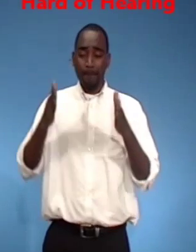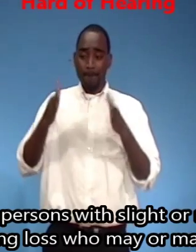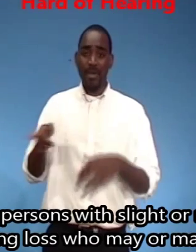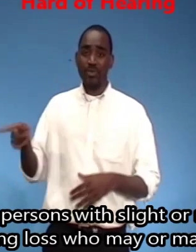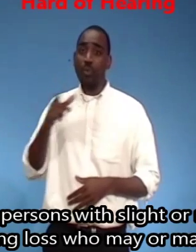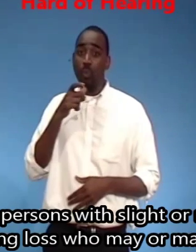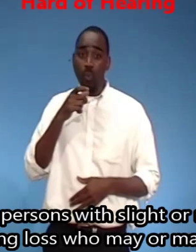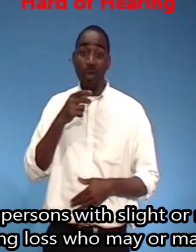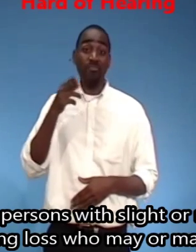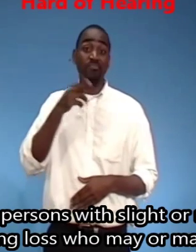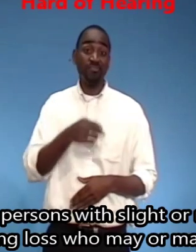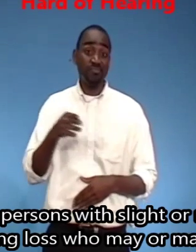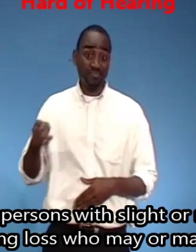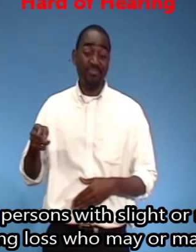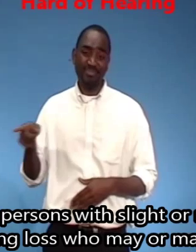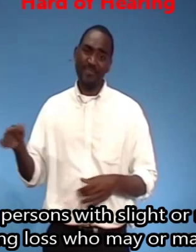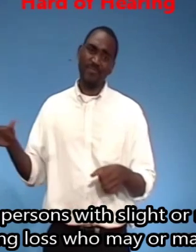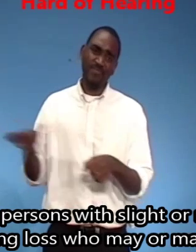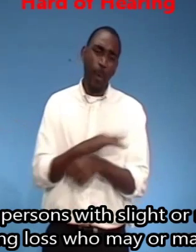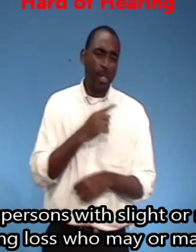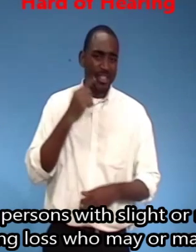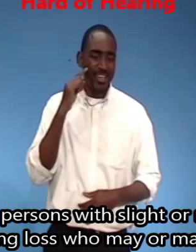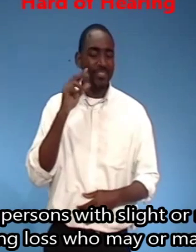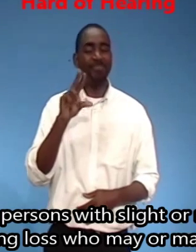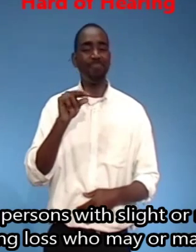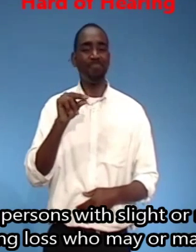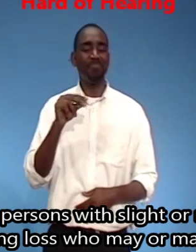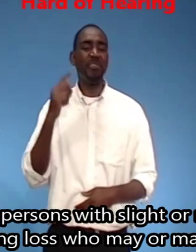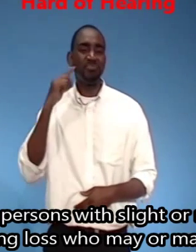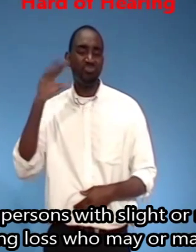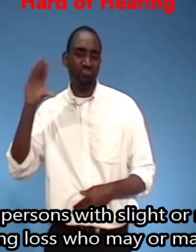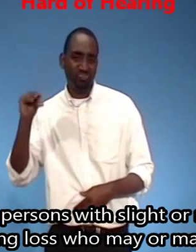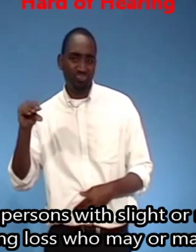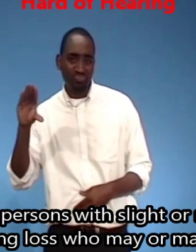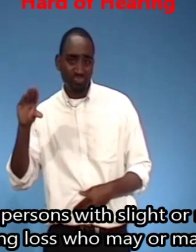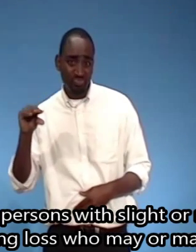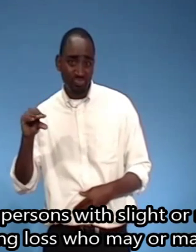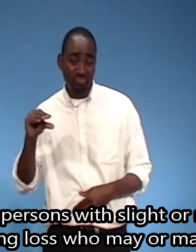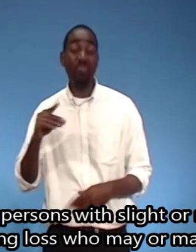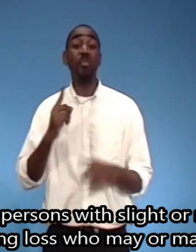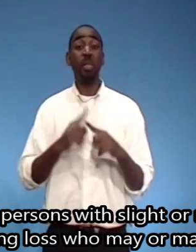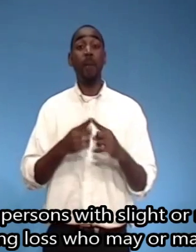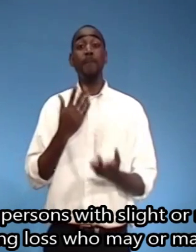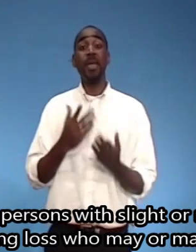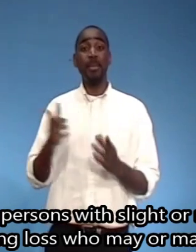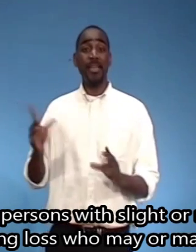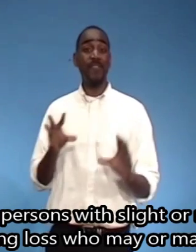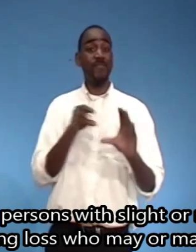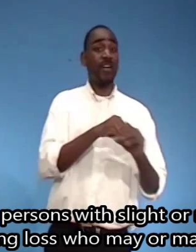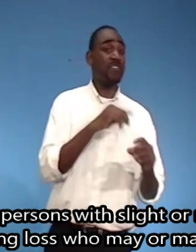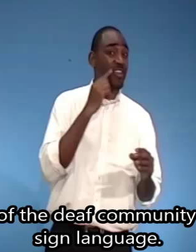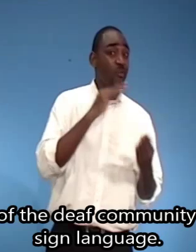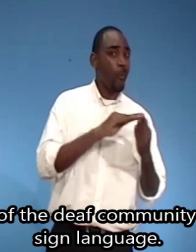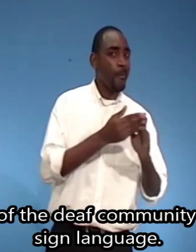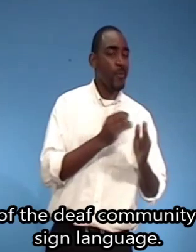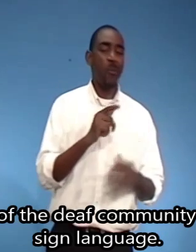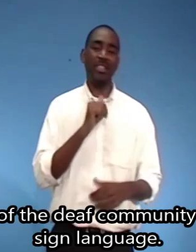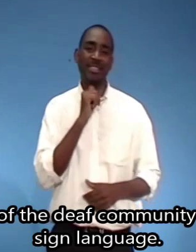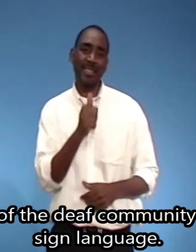hearing. It means persons with slight or moderate hearing loss who may or may not be a part of the deaf community nor know sign